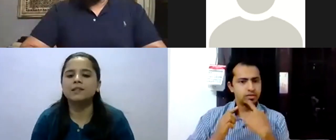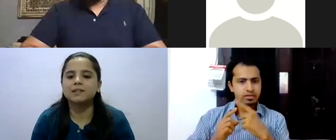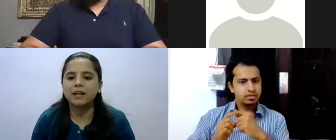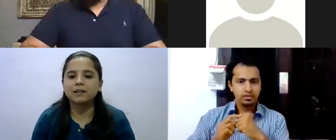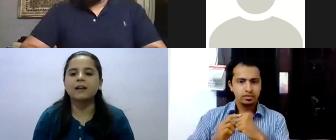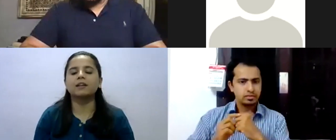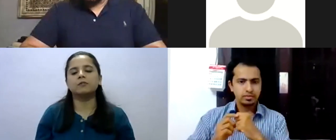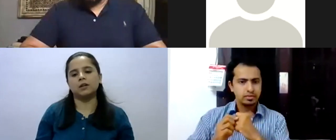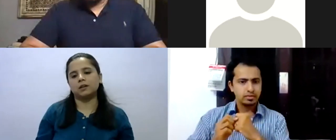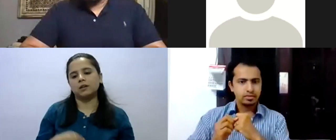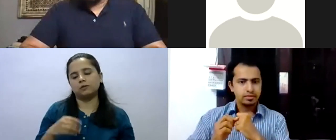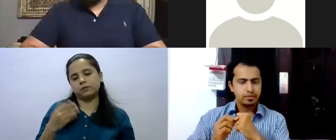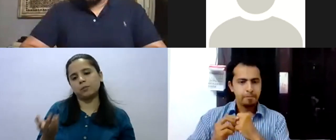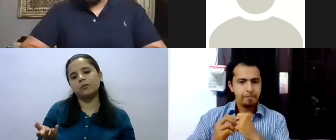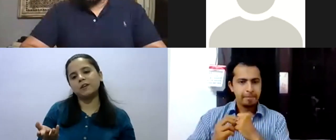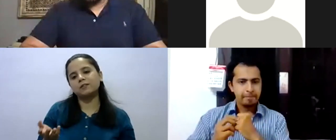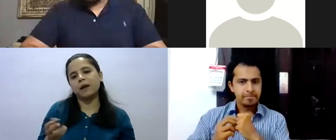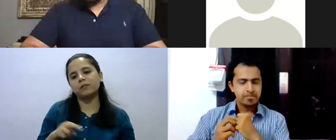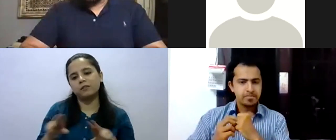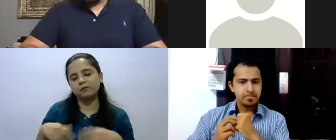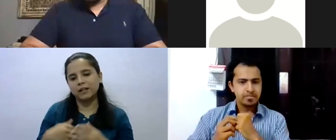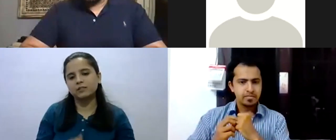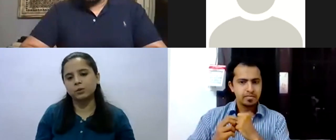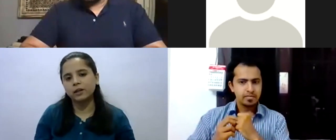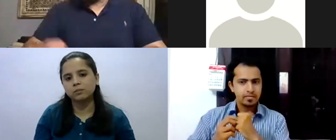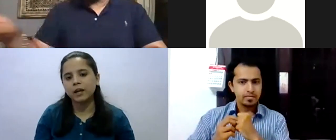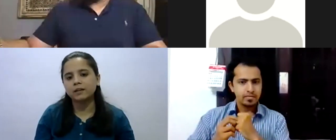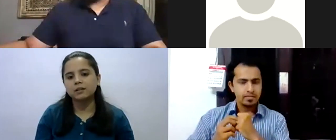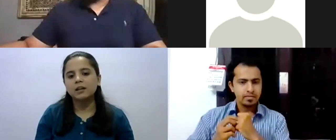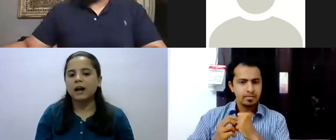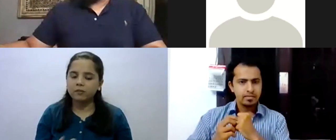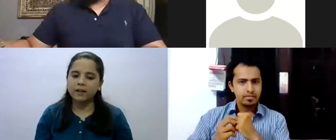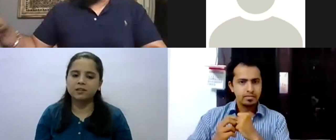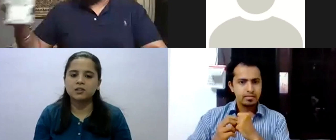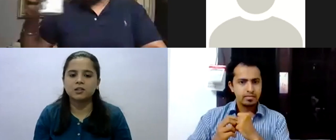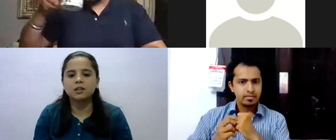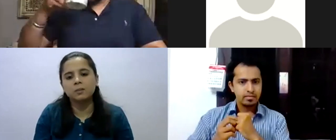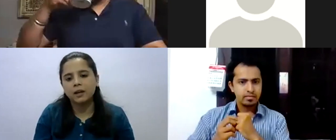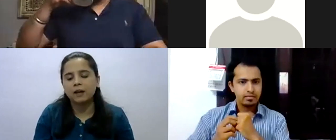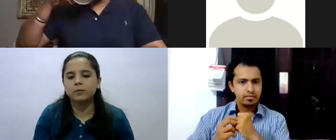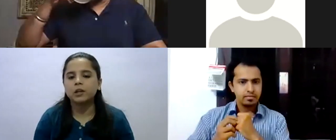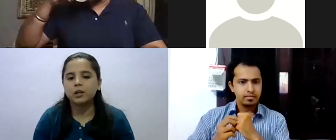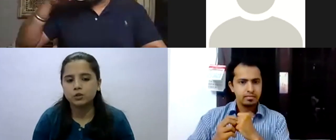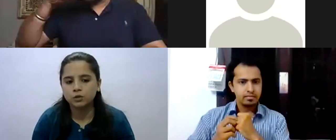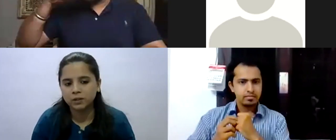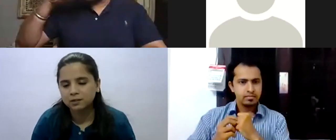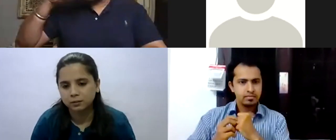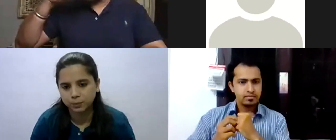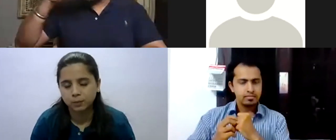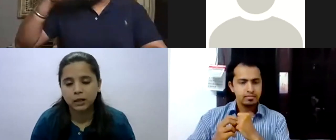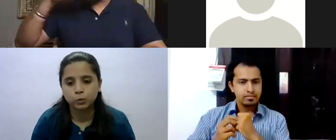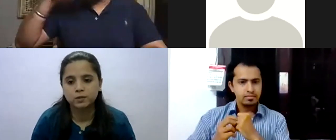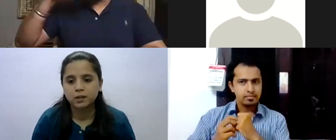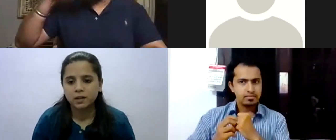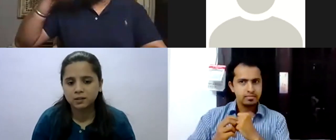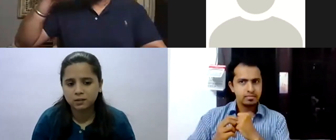So he's saying that if some of his family friends told him that after vaccination he may have issues with his